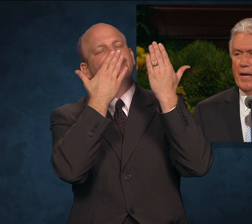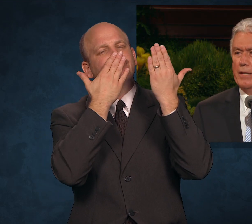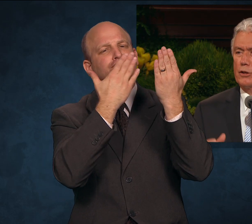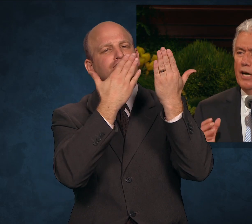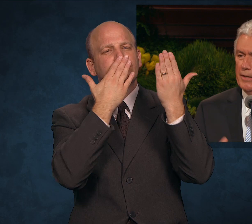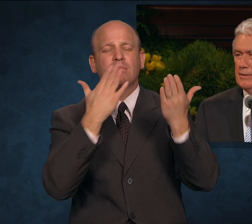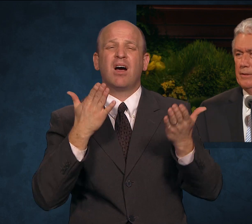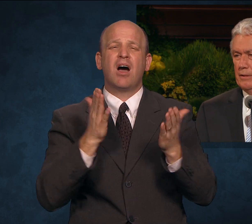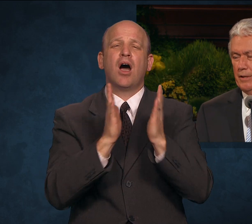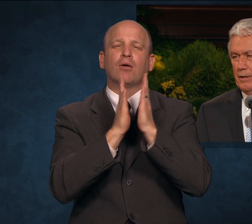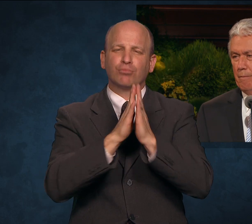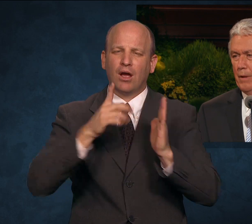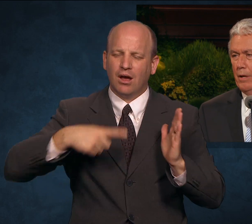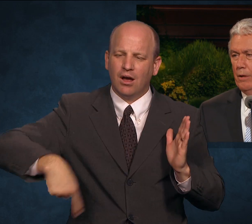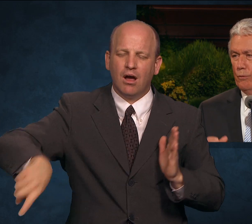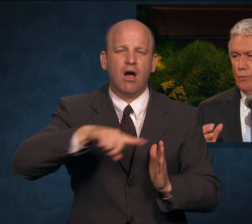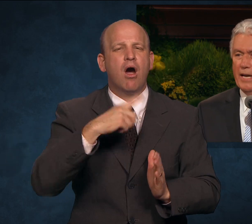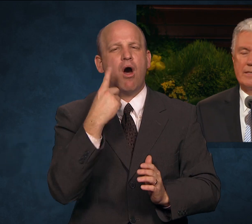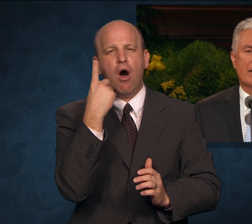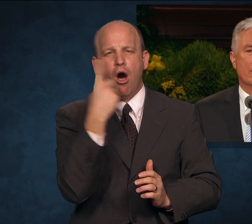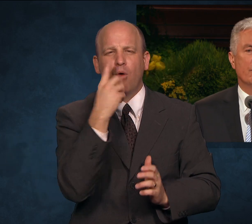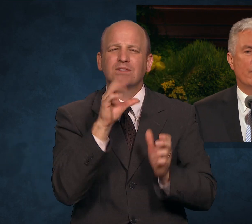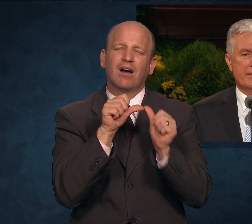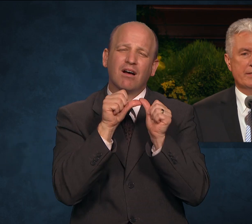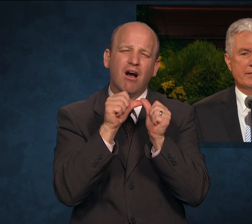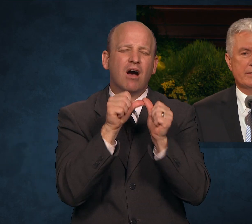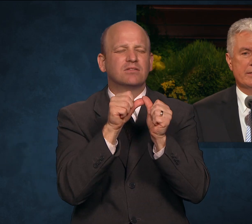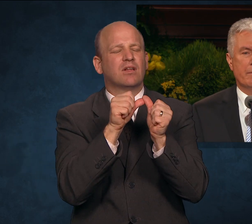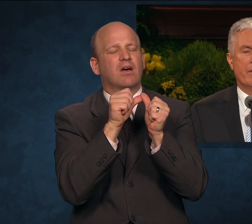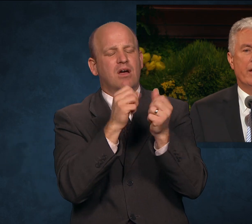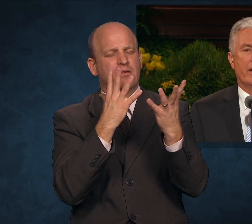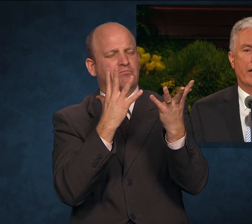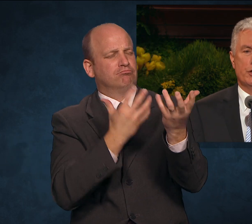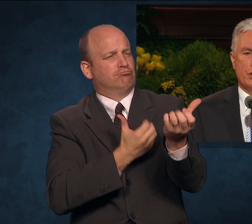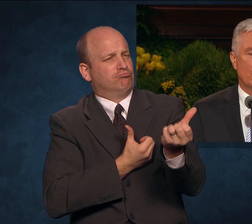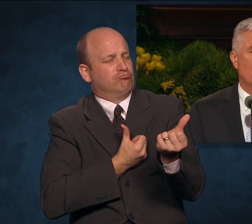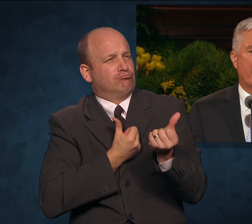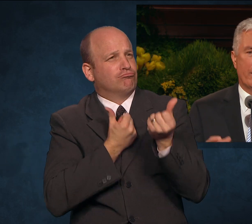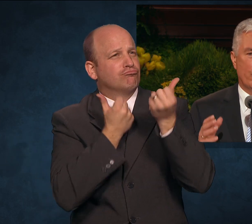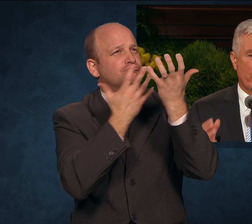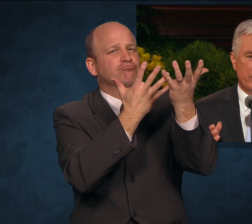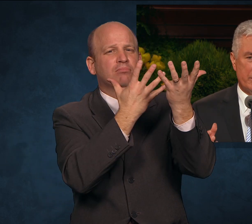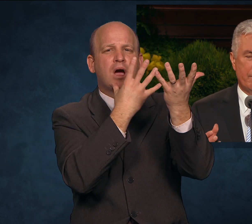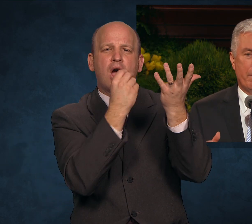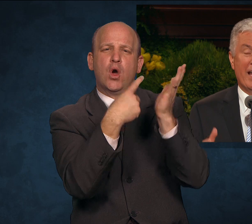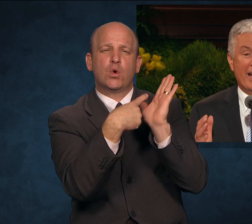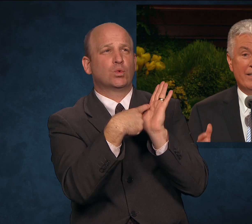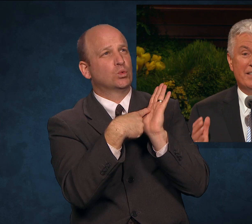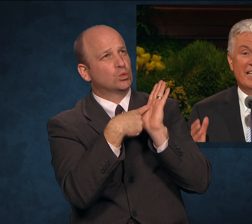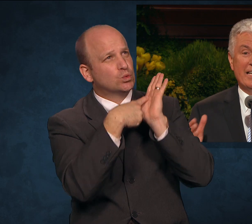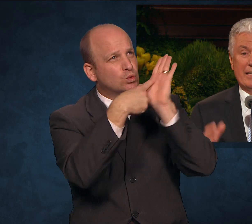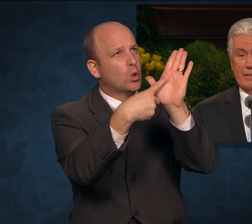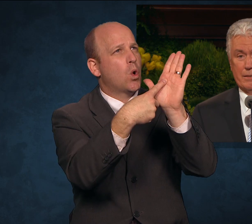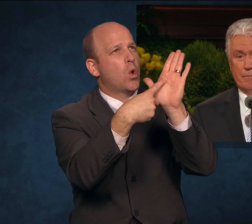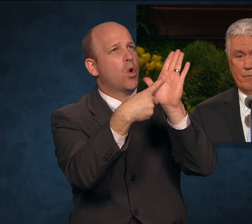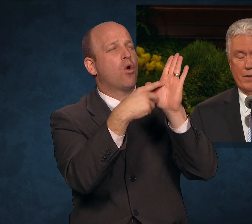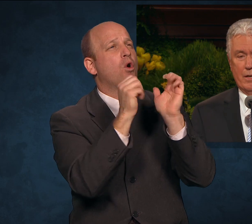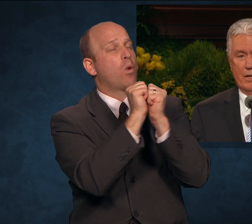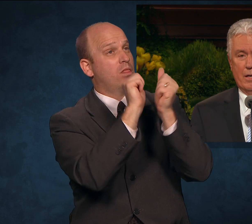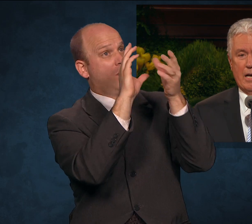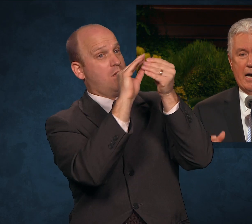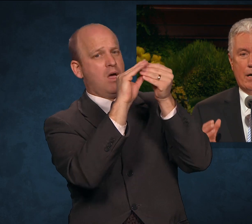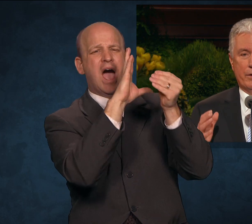ever and constantly raise our voices and show by word and